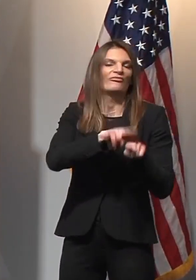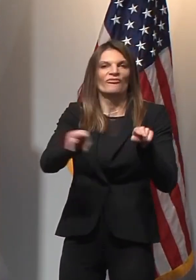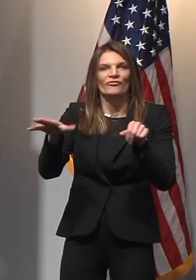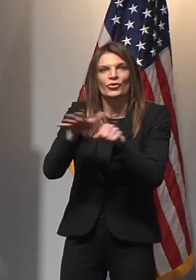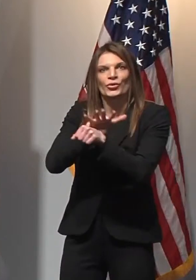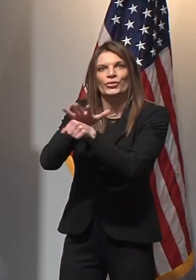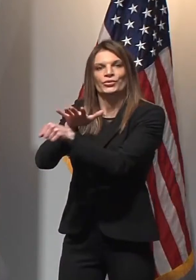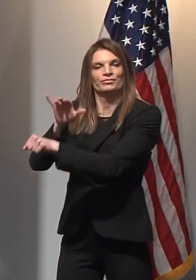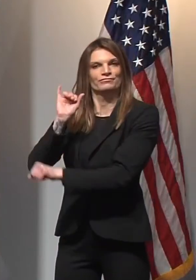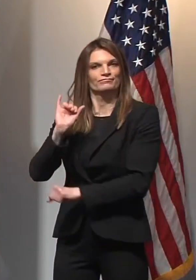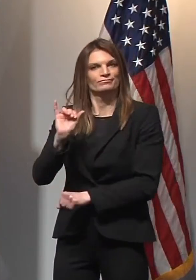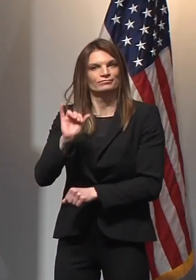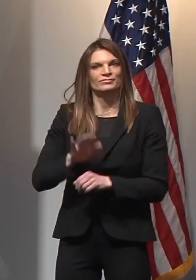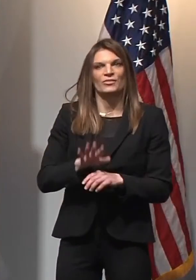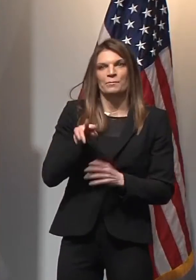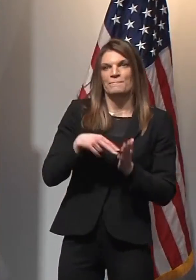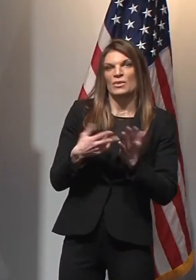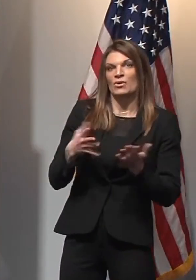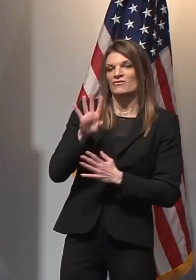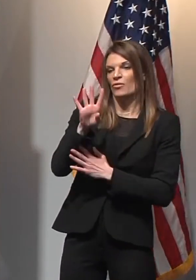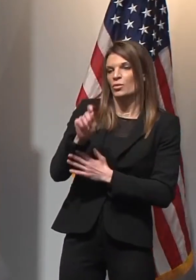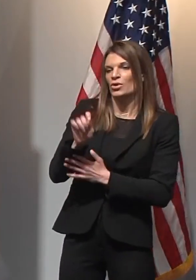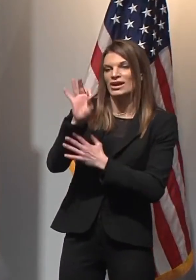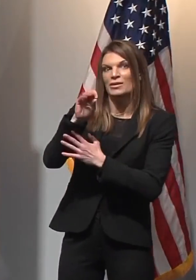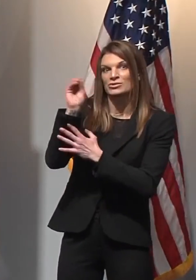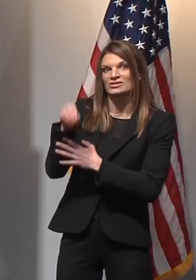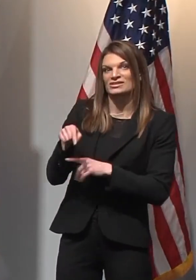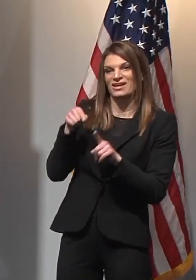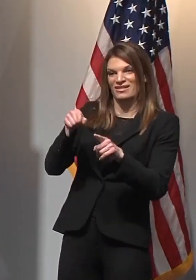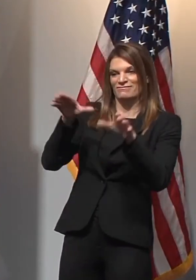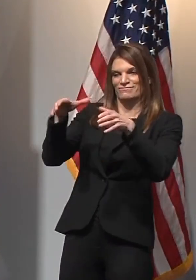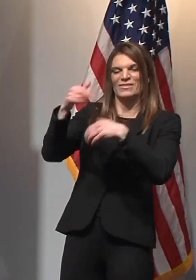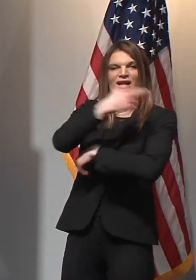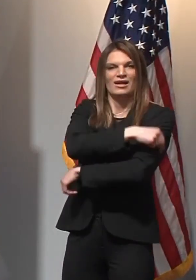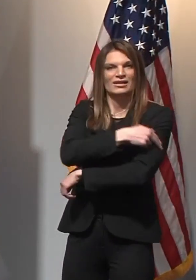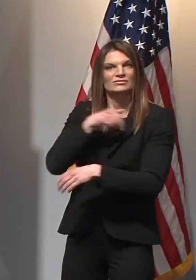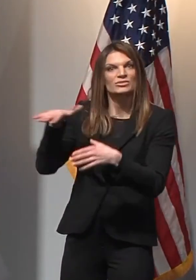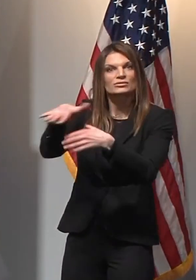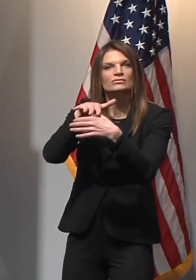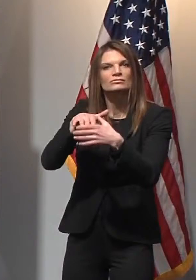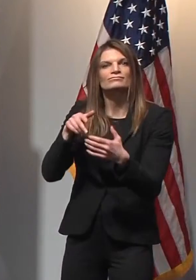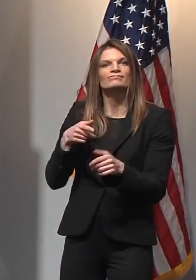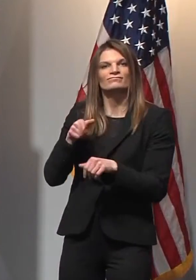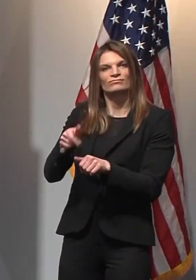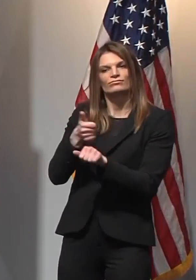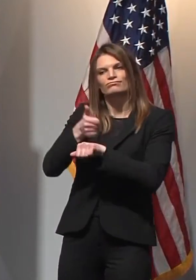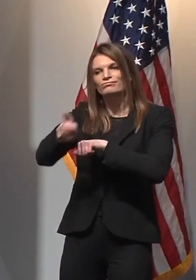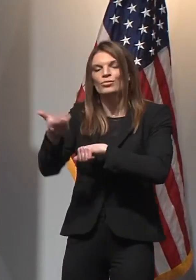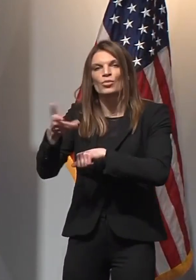4.9% of available inpatient beds are being used to take care of patients who have COVID-19.